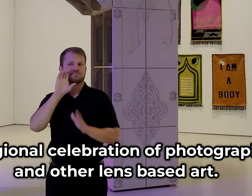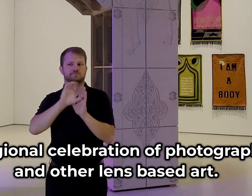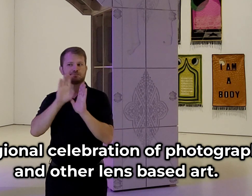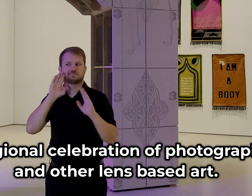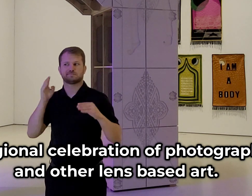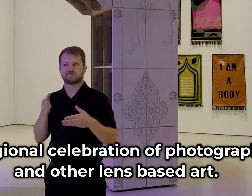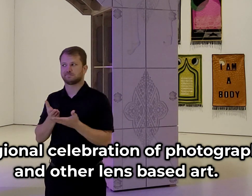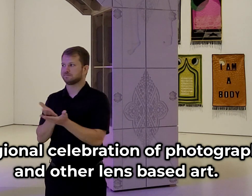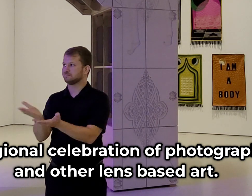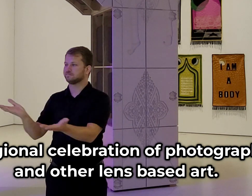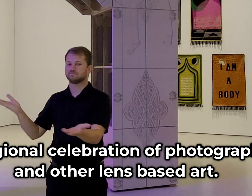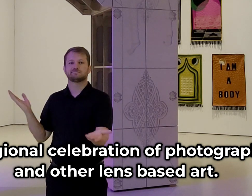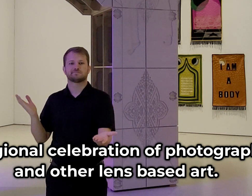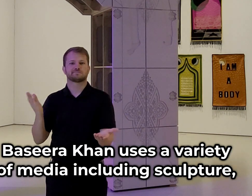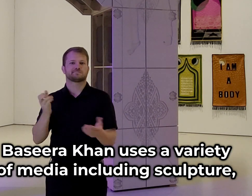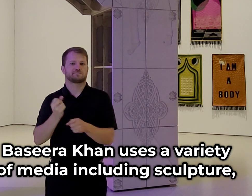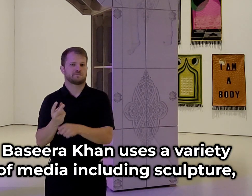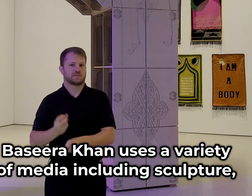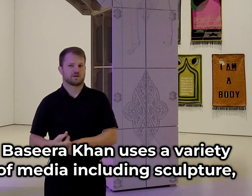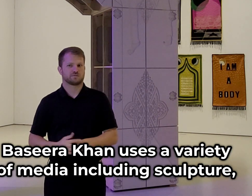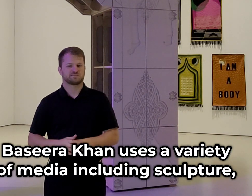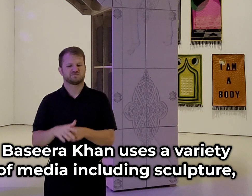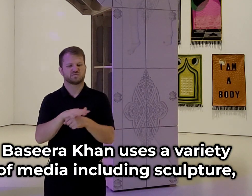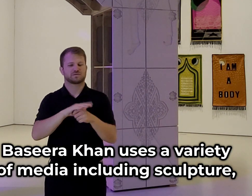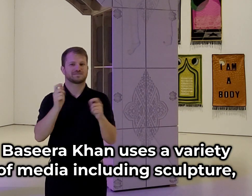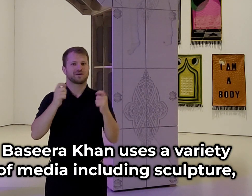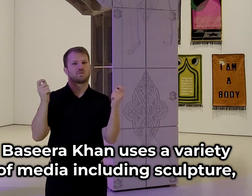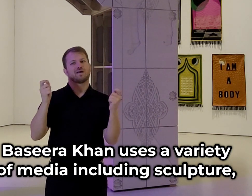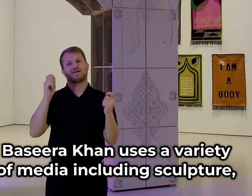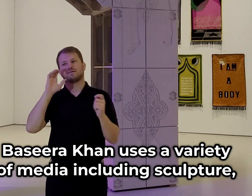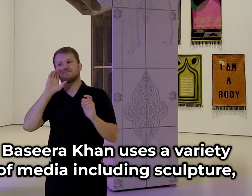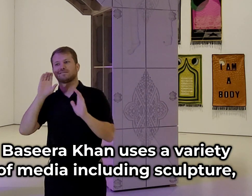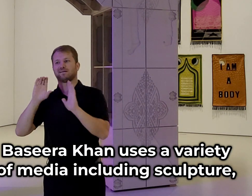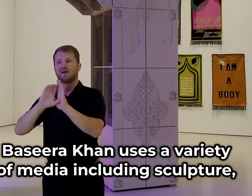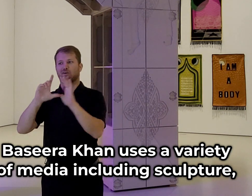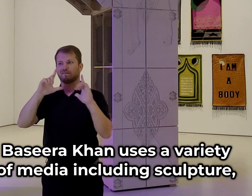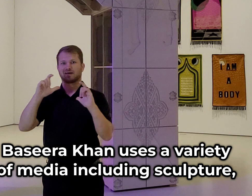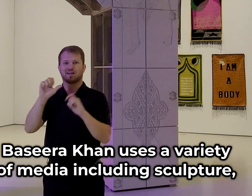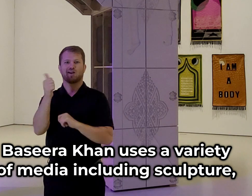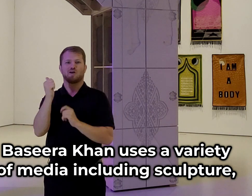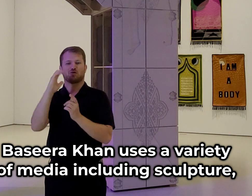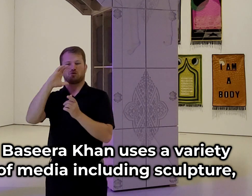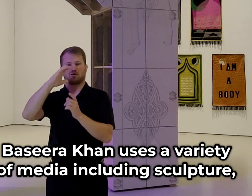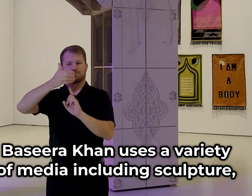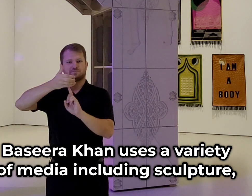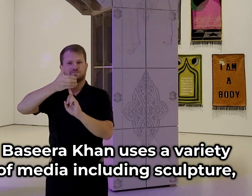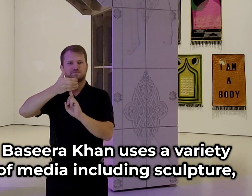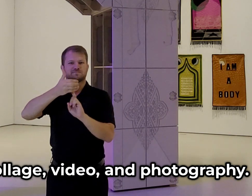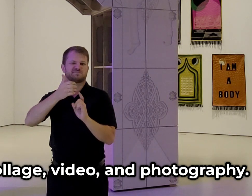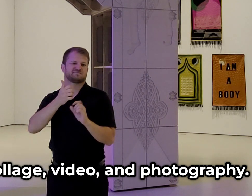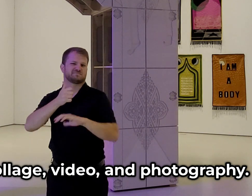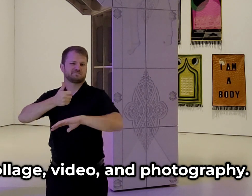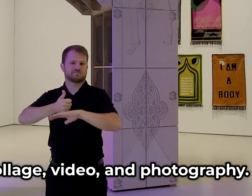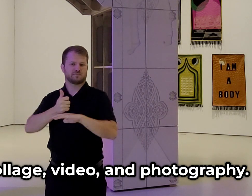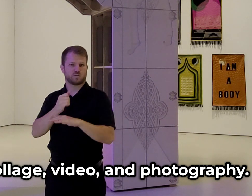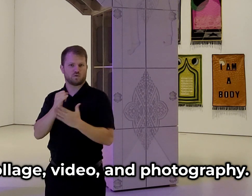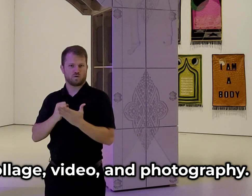art. Basira Khan uses a variety of media, including sculpture, collage, video,